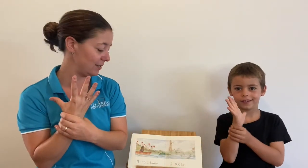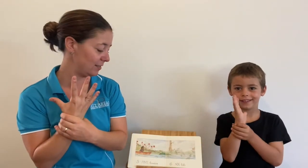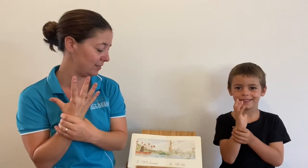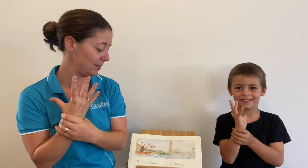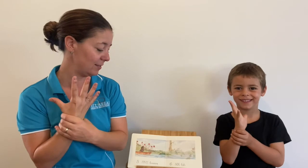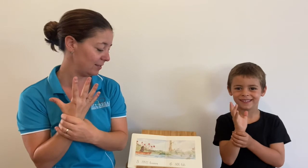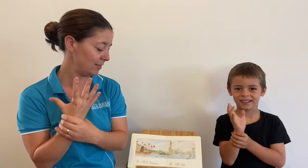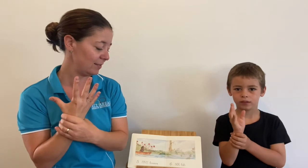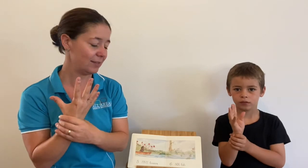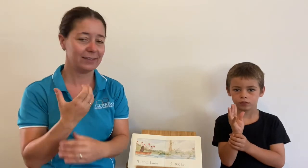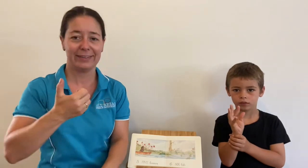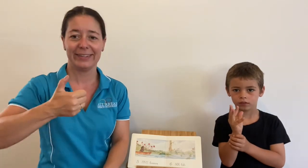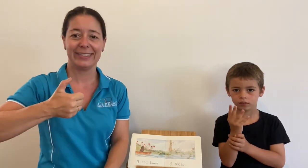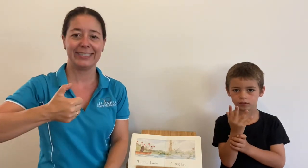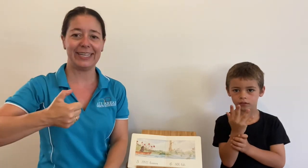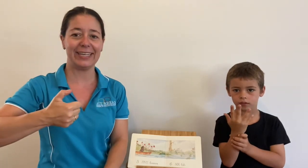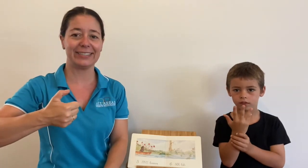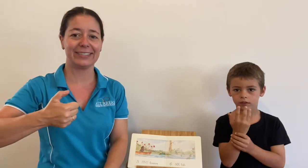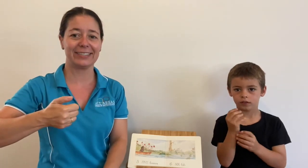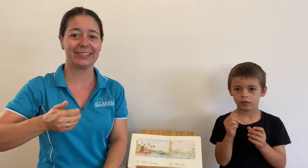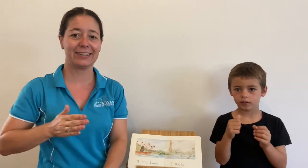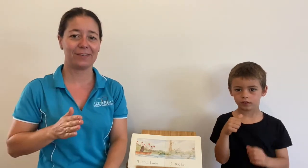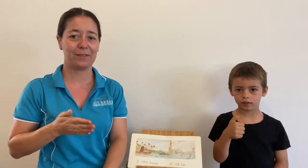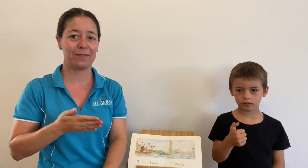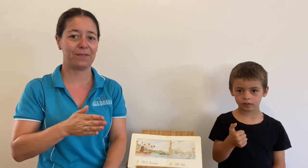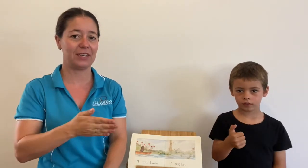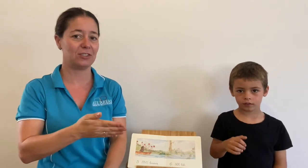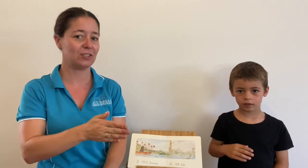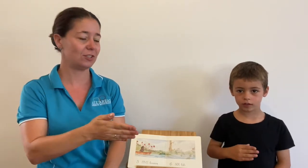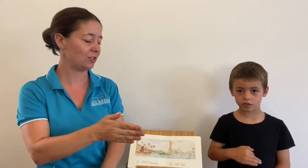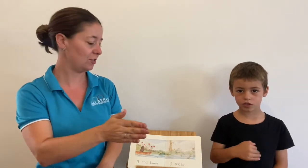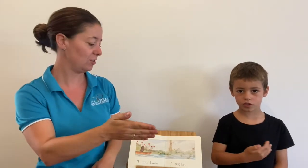flowers. 6, fish.